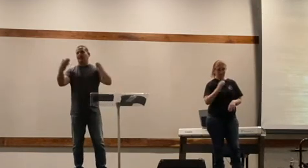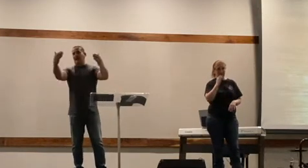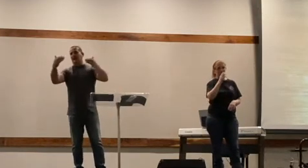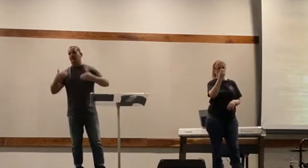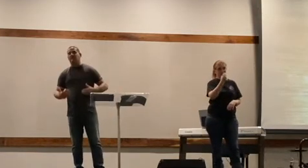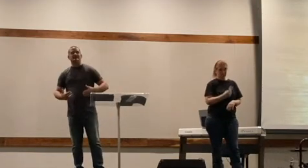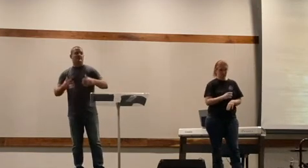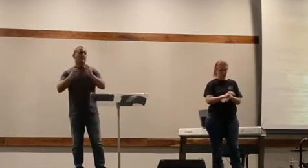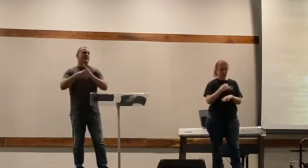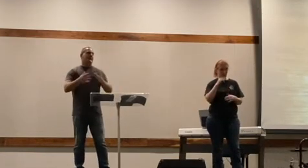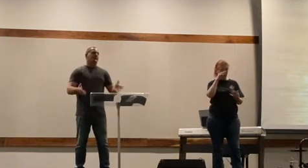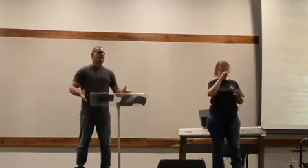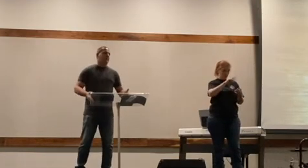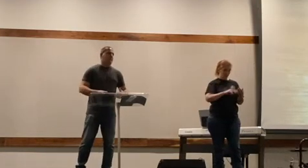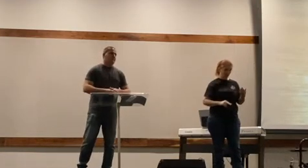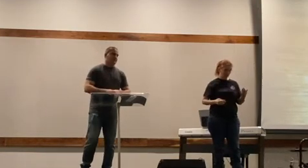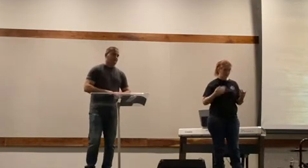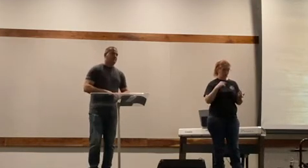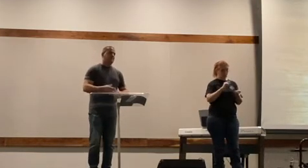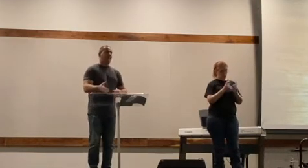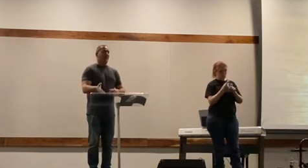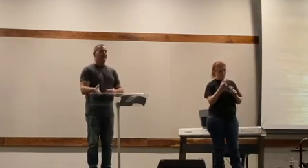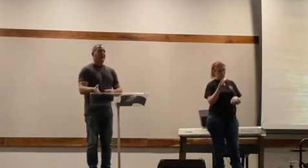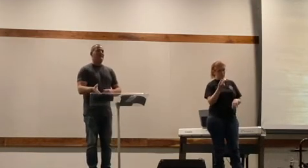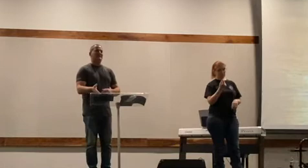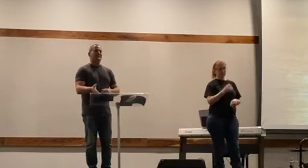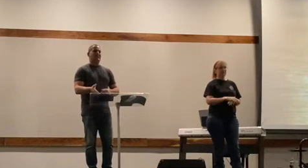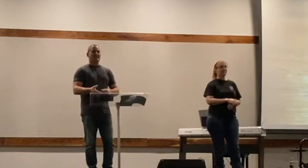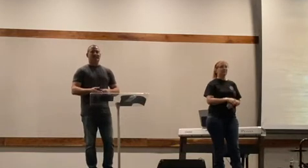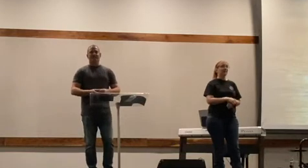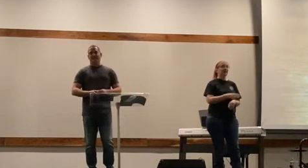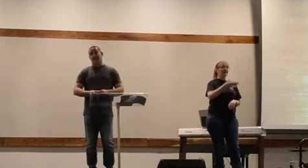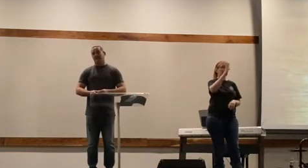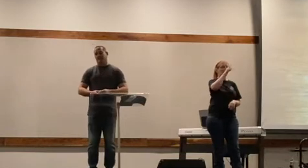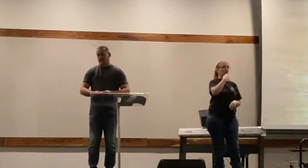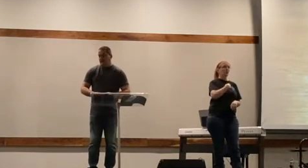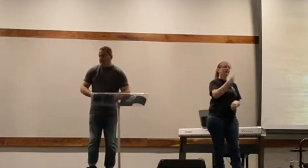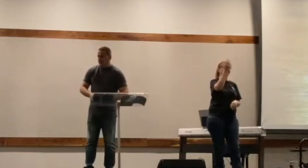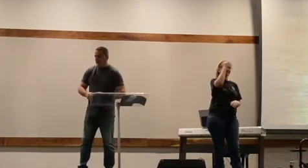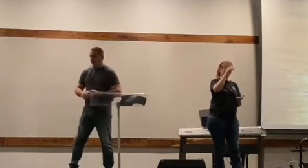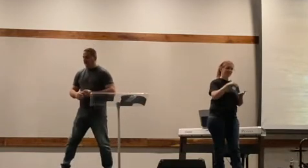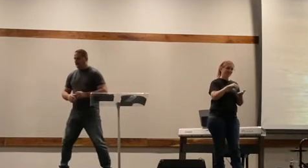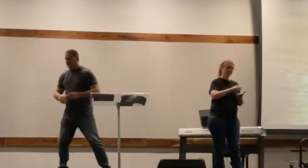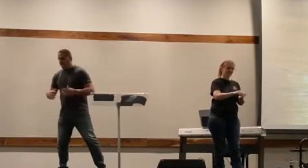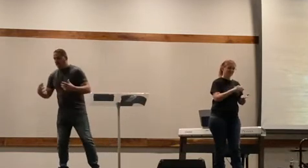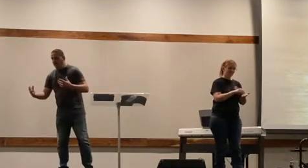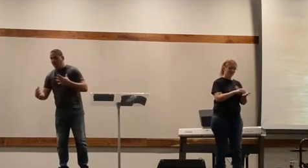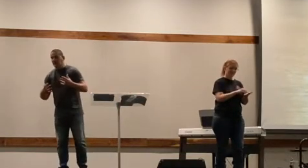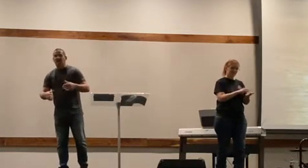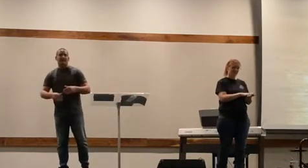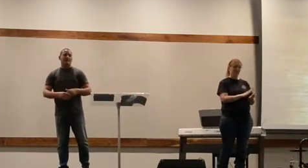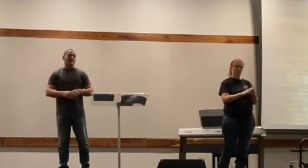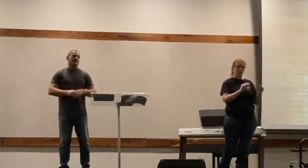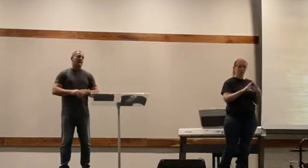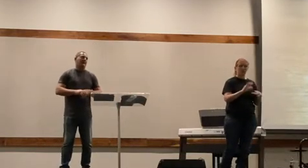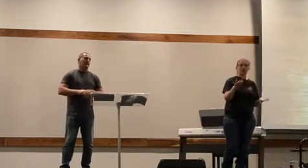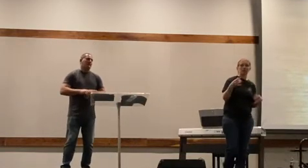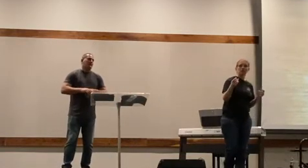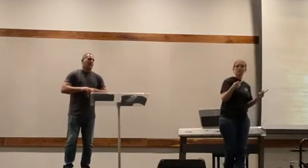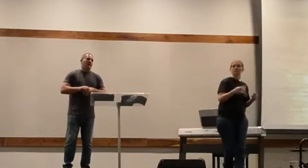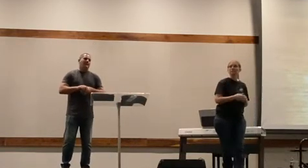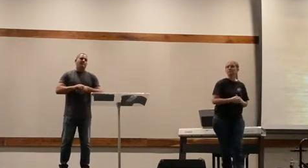need to know that I look at my sermon and I tweak it. And God made me put it in. So here it is. So when we were little, my brother